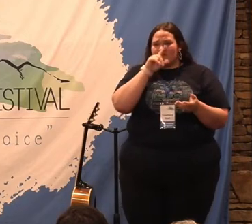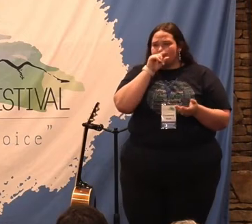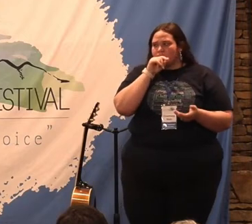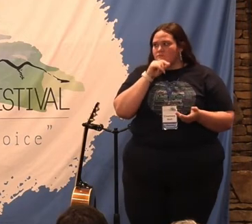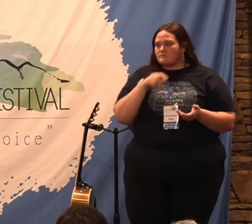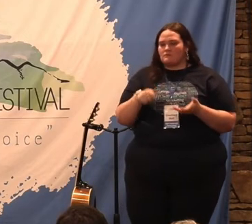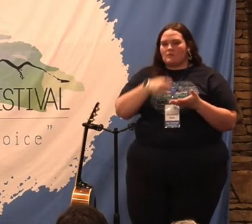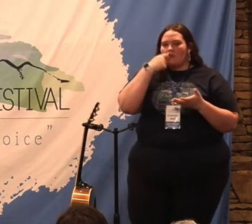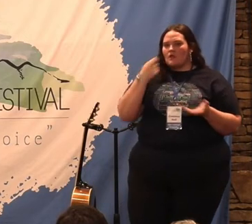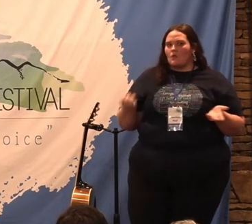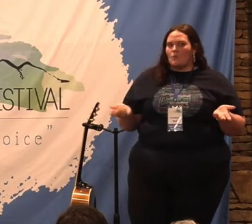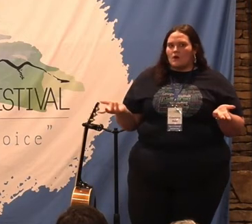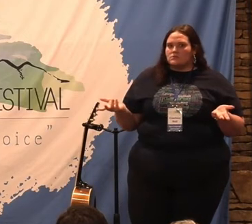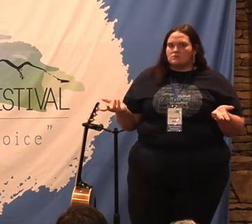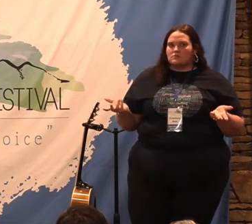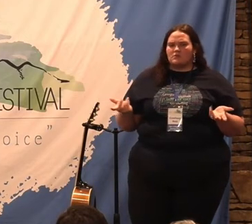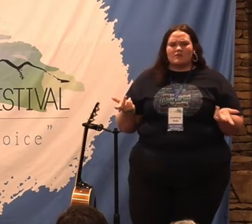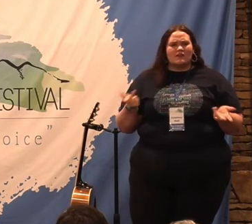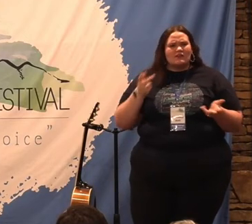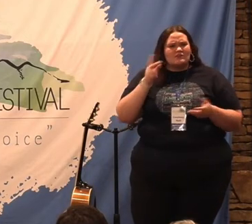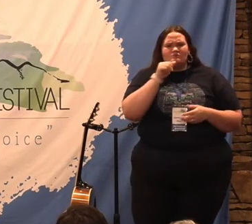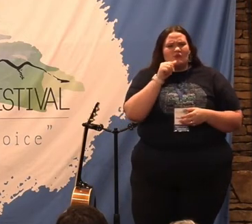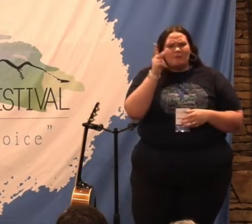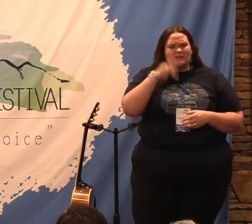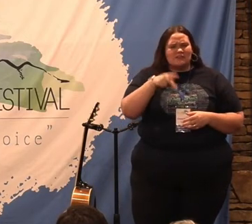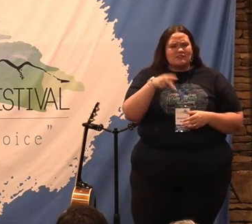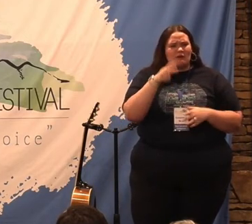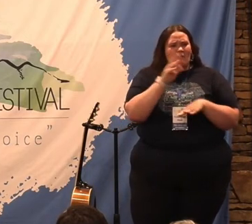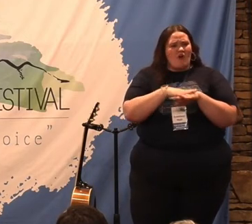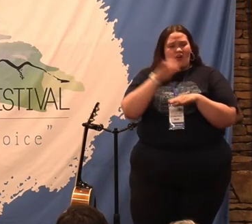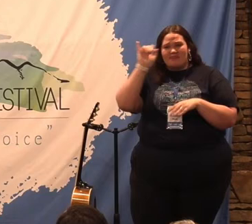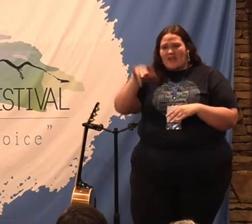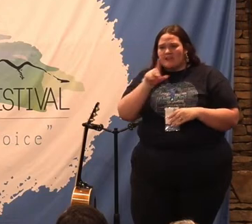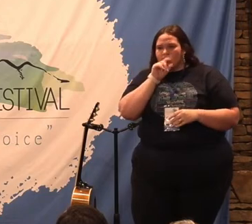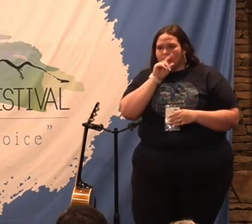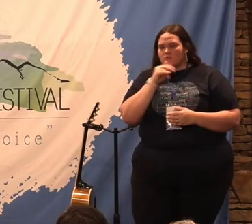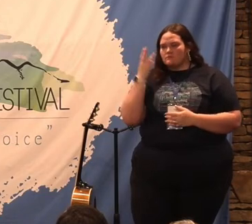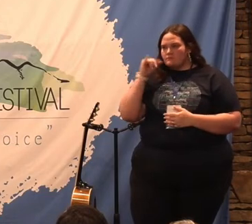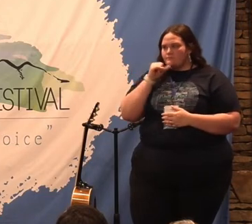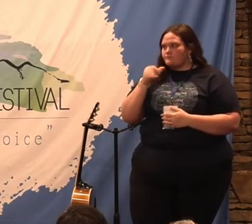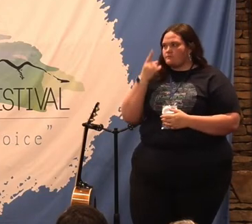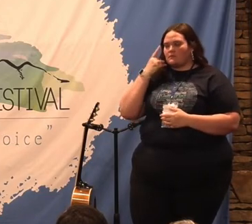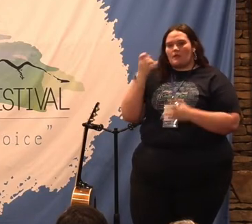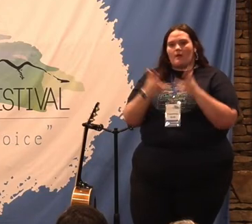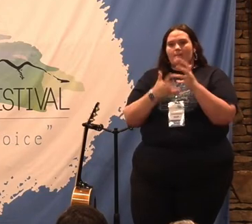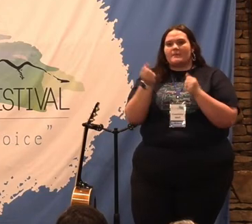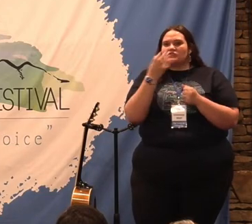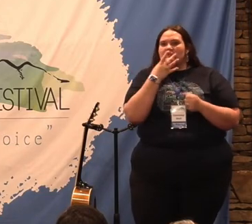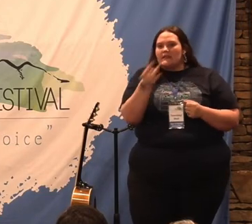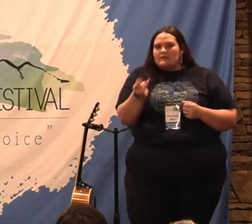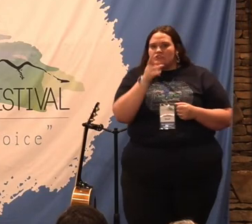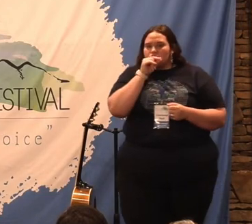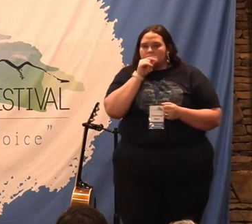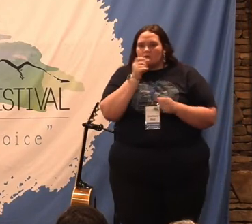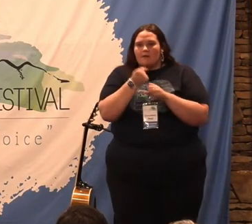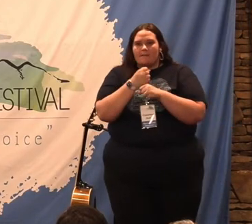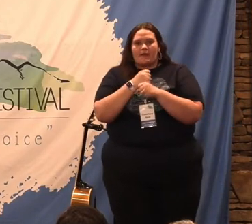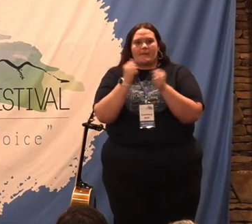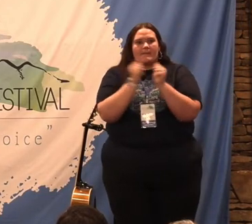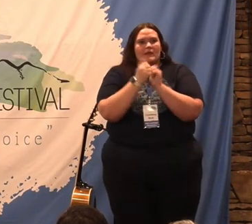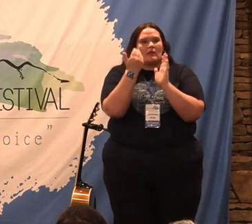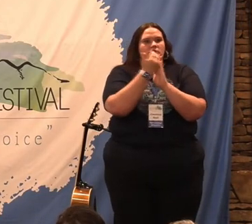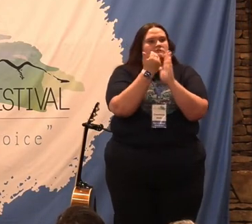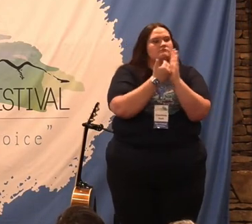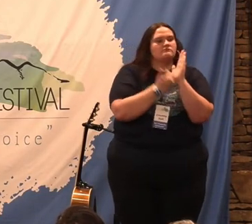What? You don't put ketchup on pollo campero. Why not? Because it's the most delicious chicken. It's made with a secret recipe, a